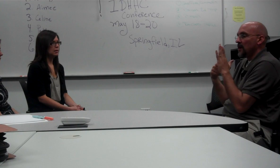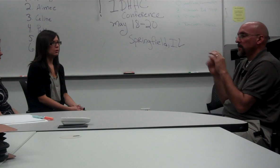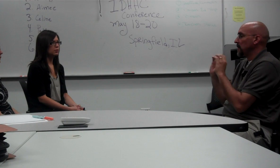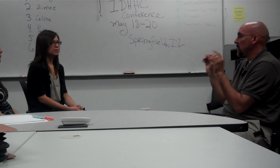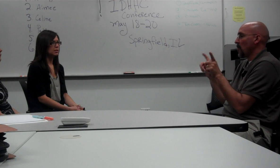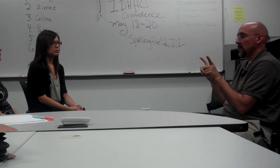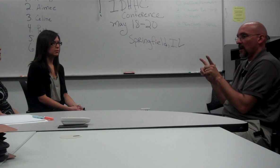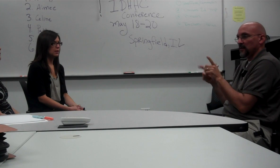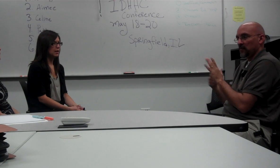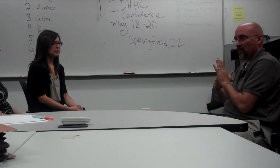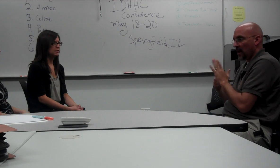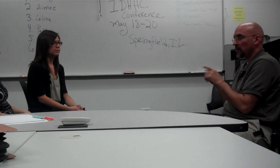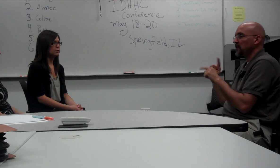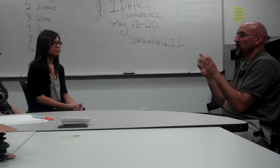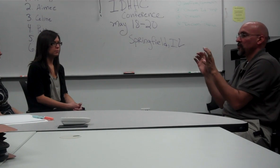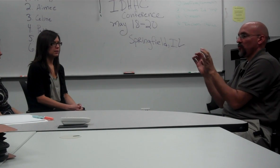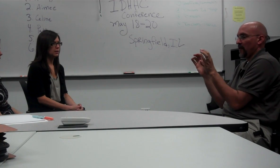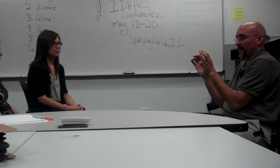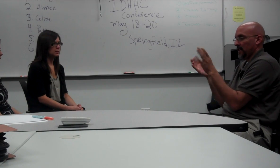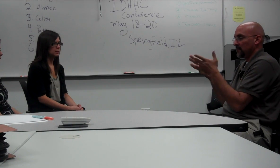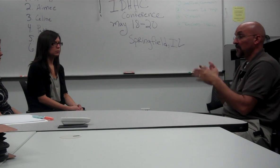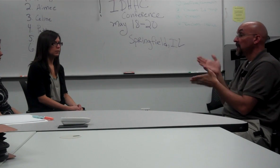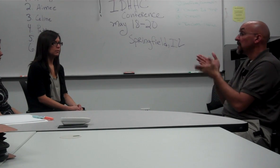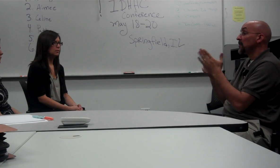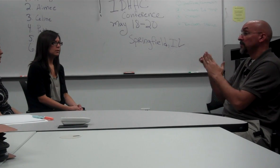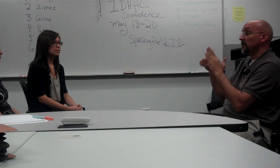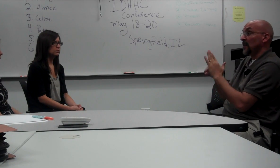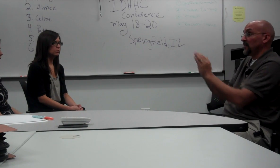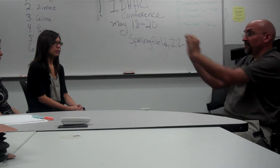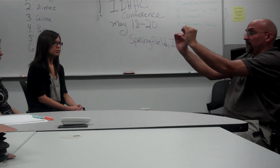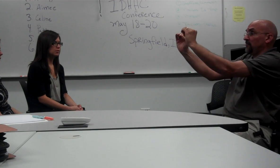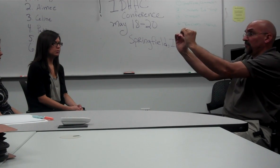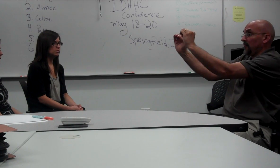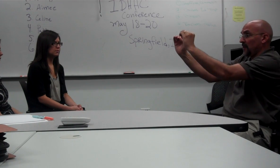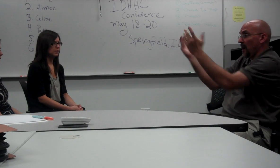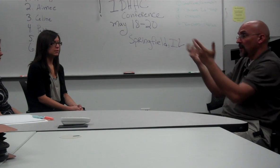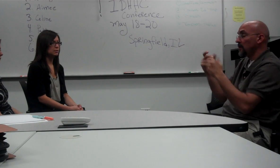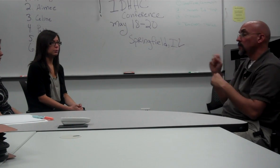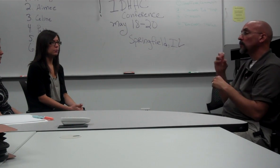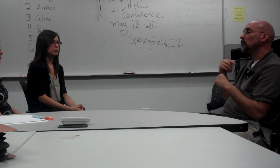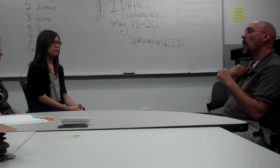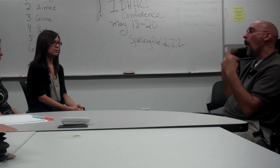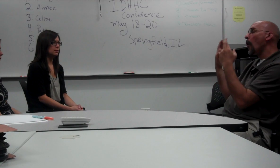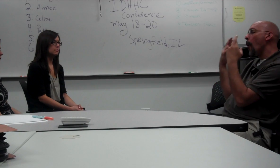Not all states are as involved with that as Illinois. Some require just a certificate, some require nothing.